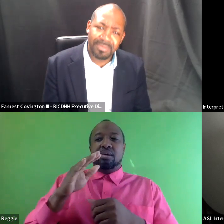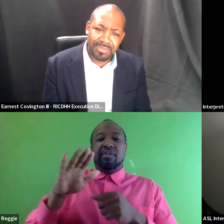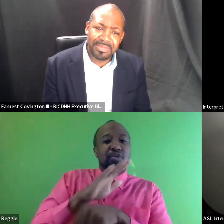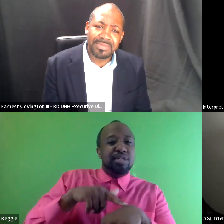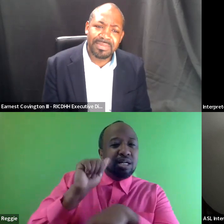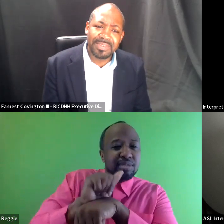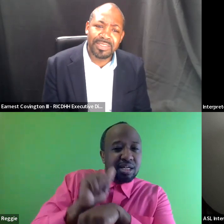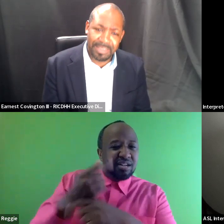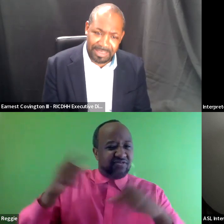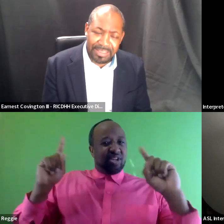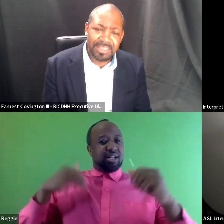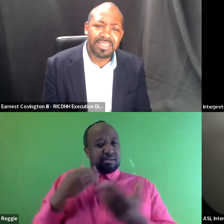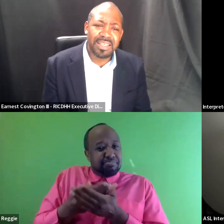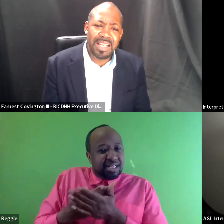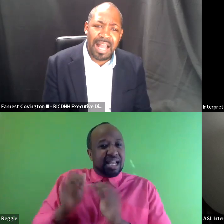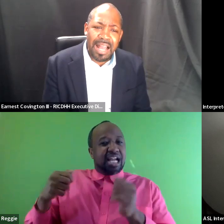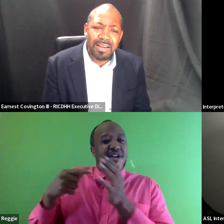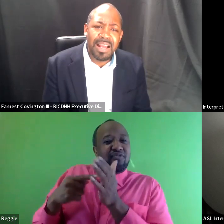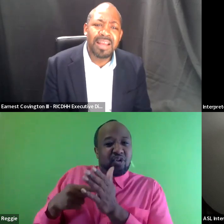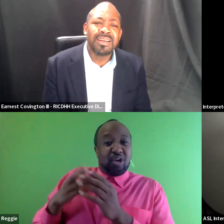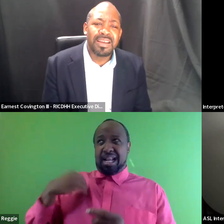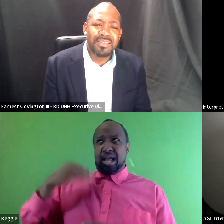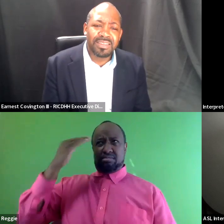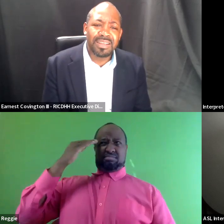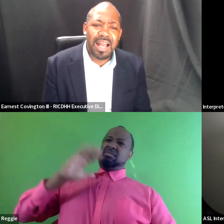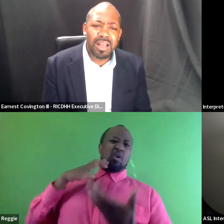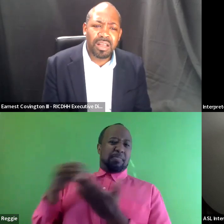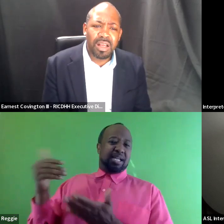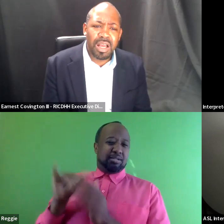of paying, you know, and then I had